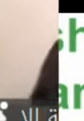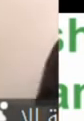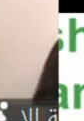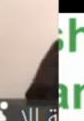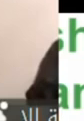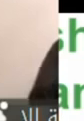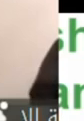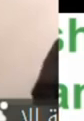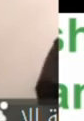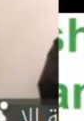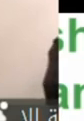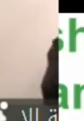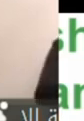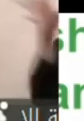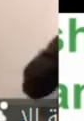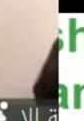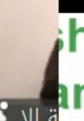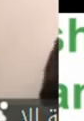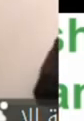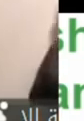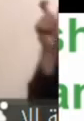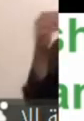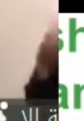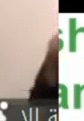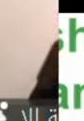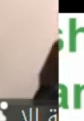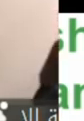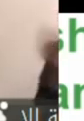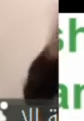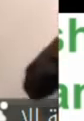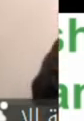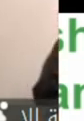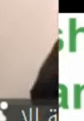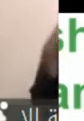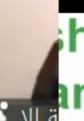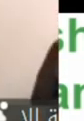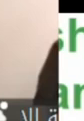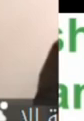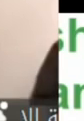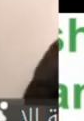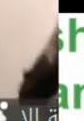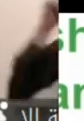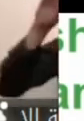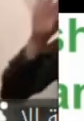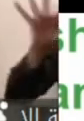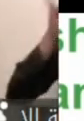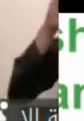empower students in the university. And we heard from Dr. Hisham about